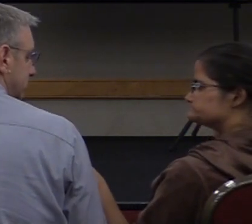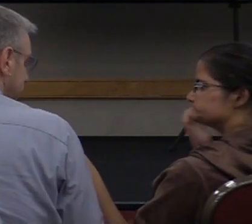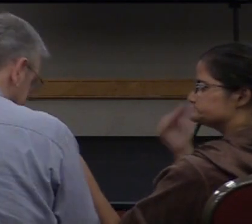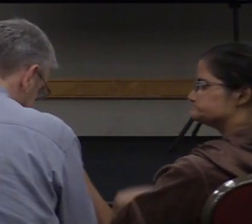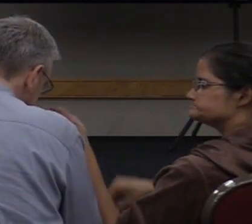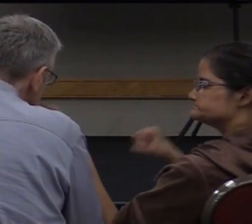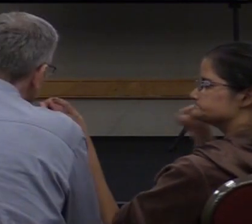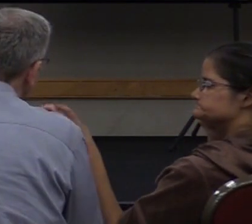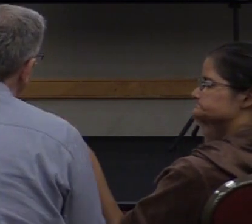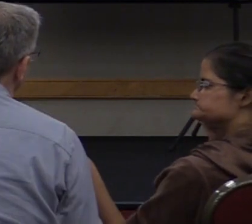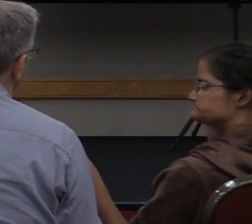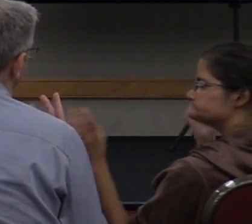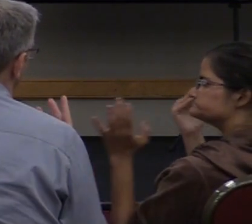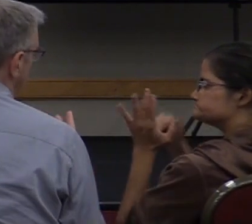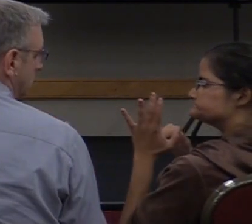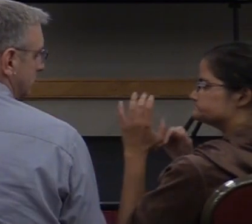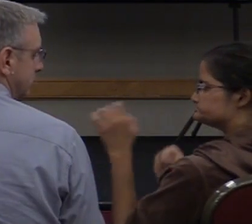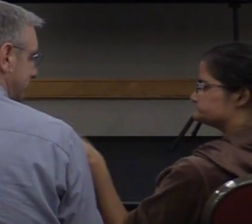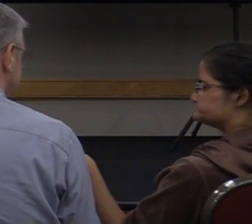Okay.